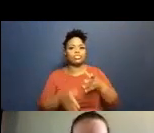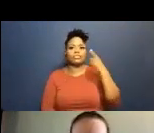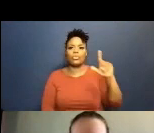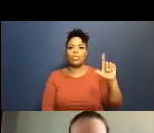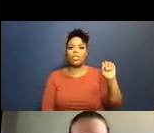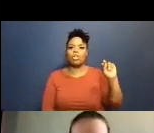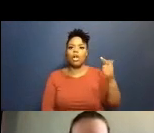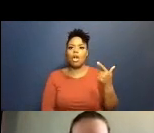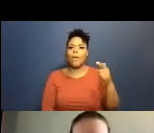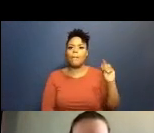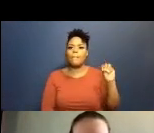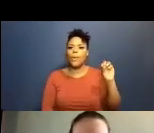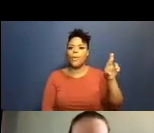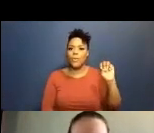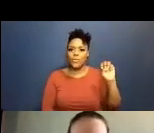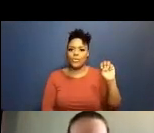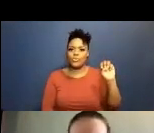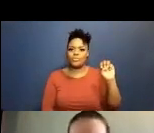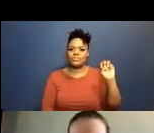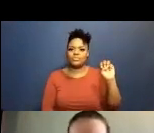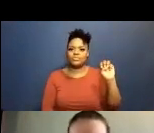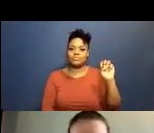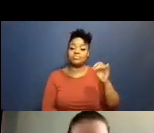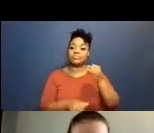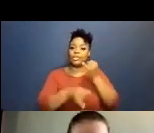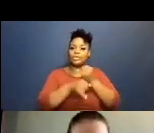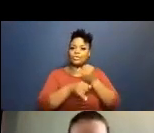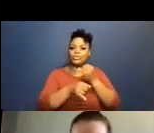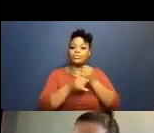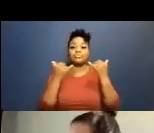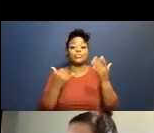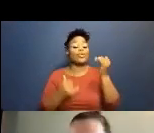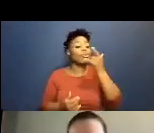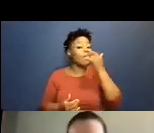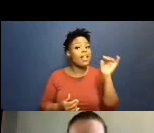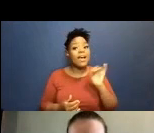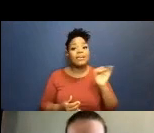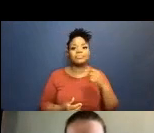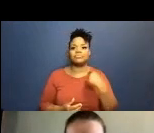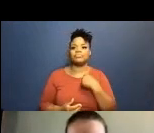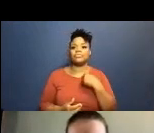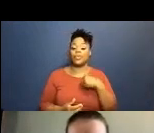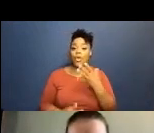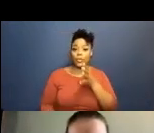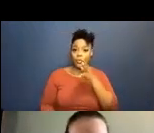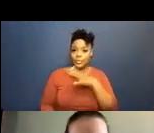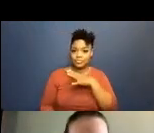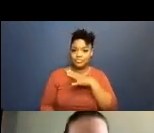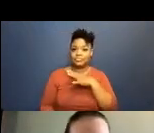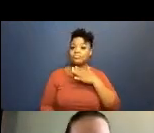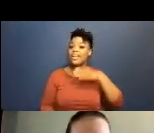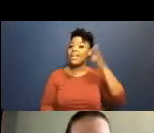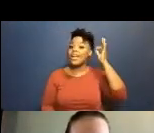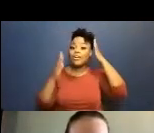top. I have my hair in a high bun, and I'm a white woman with a blue wall behind me with some of my children's homeschooling work